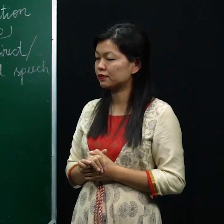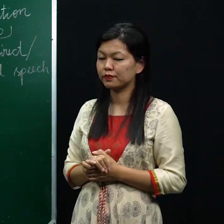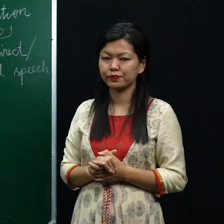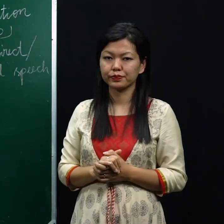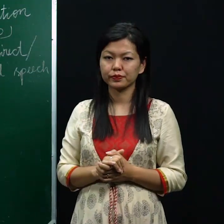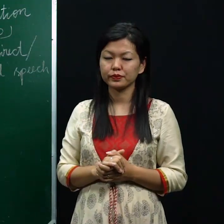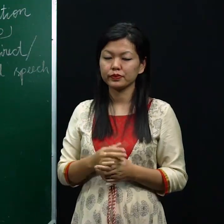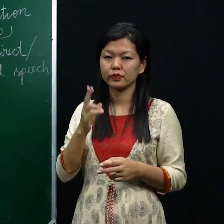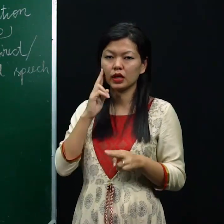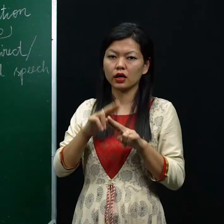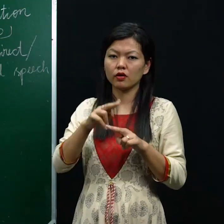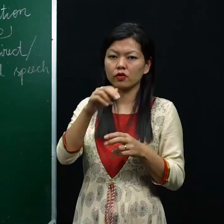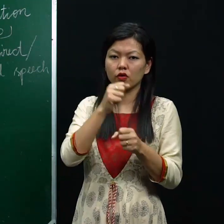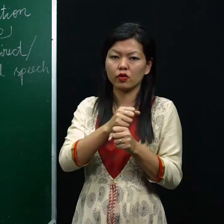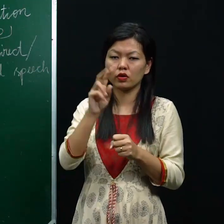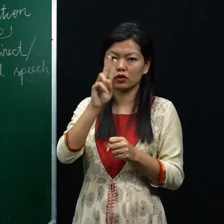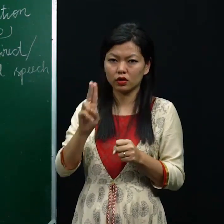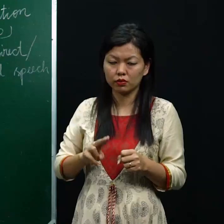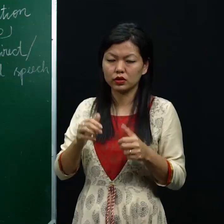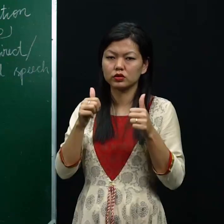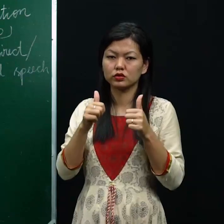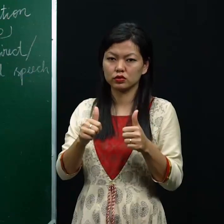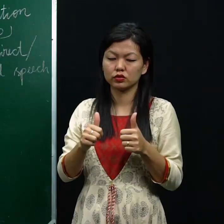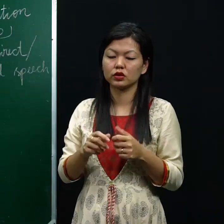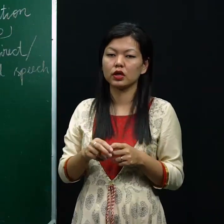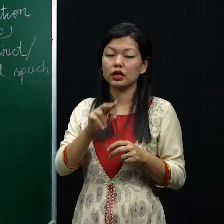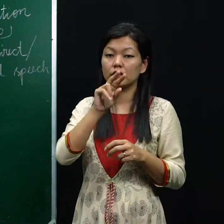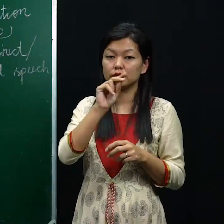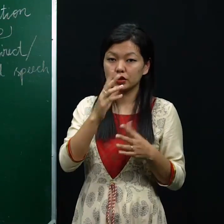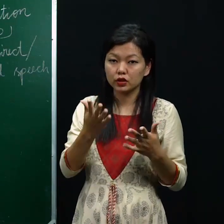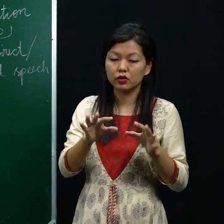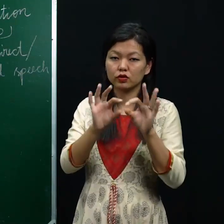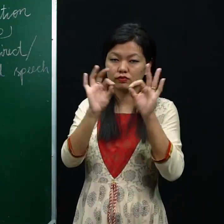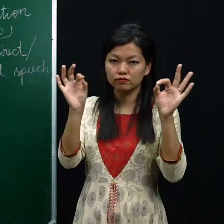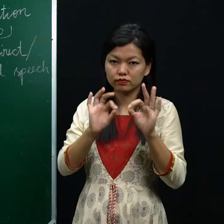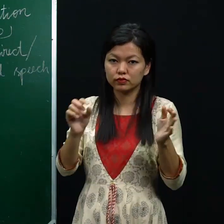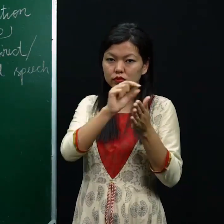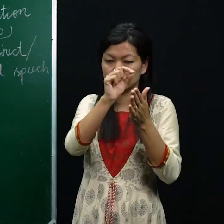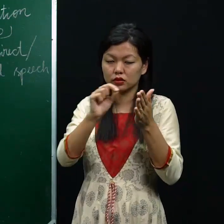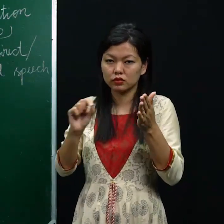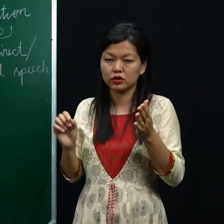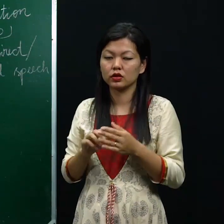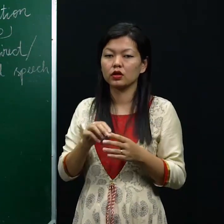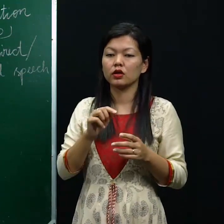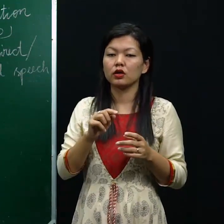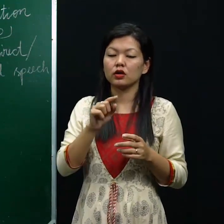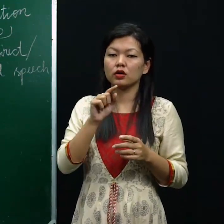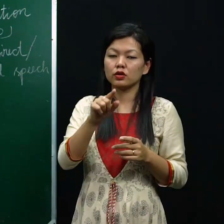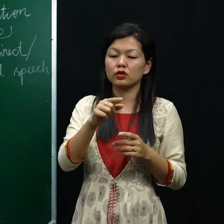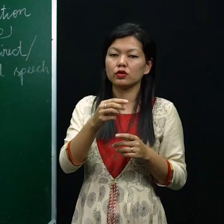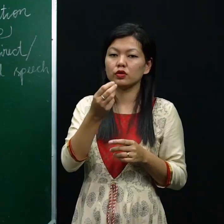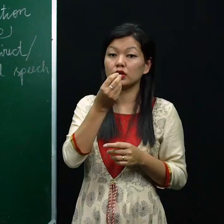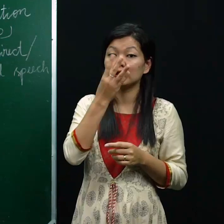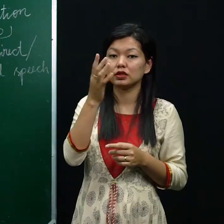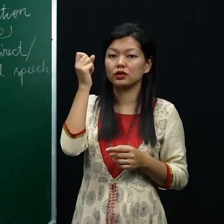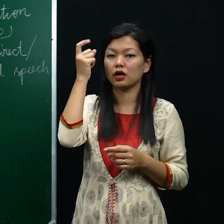is good, it will be difficult for you to answer your questions as well as for you to understand your story. Sometimes you can make a